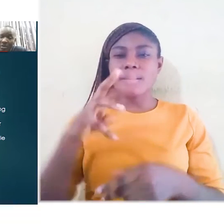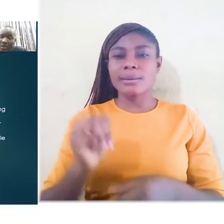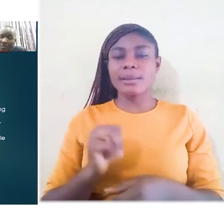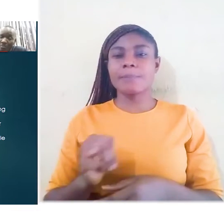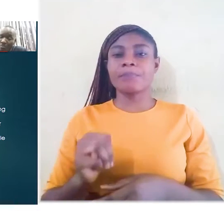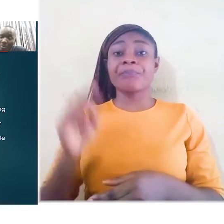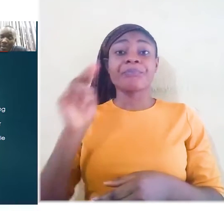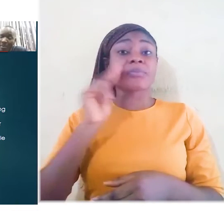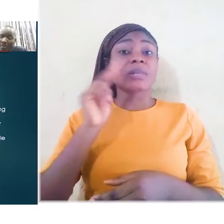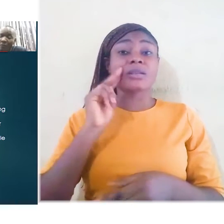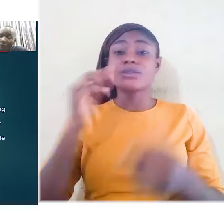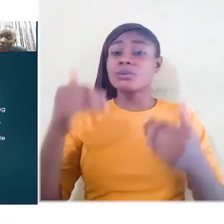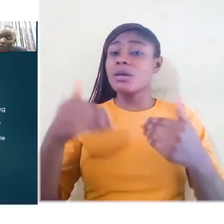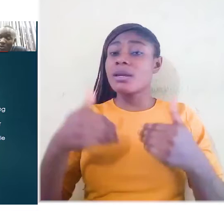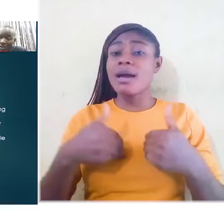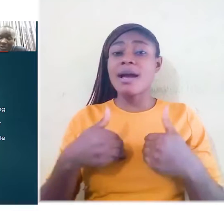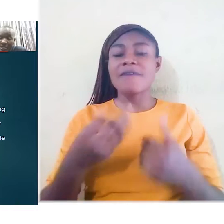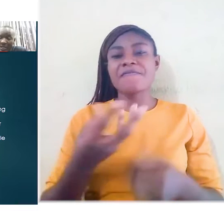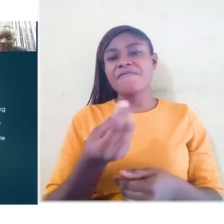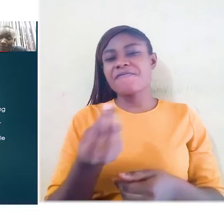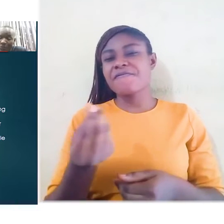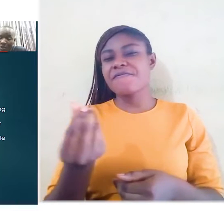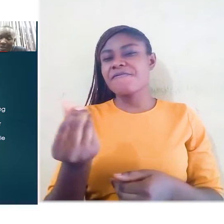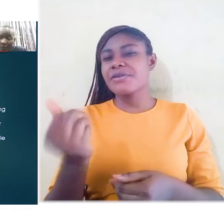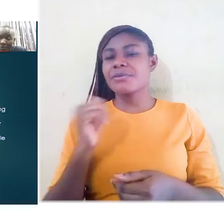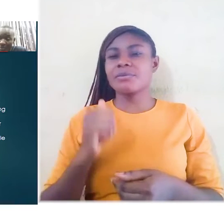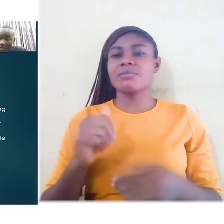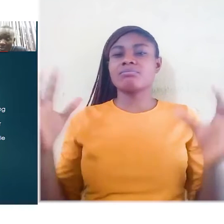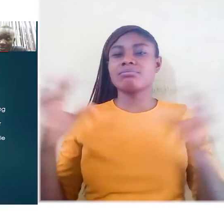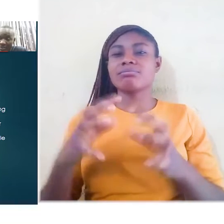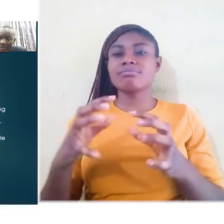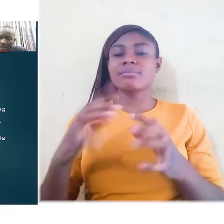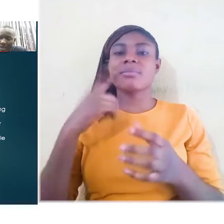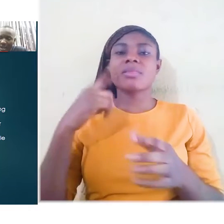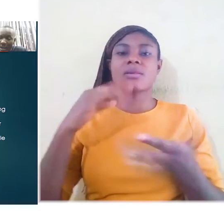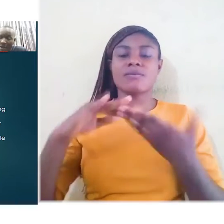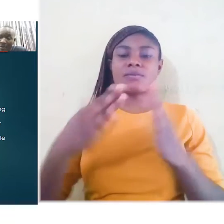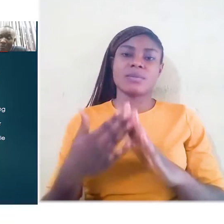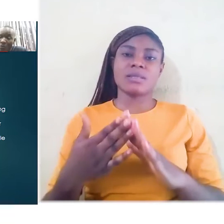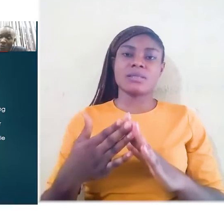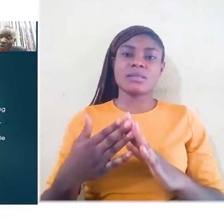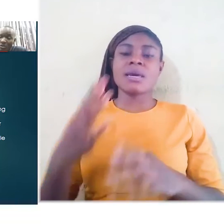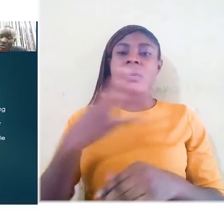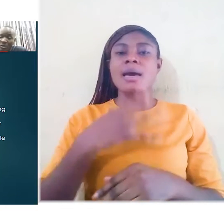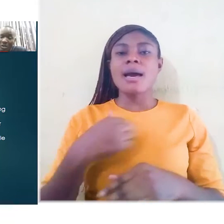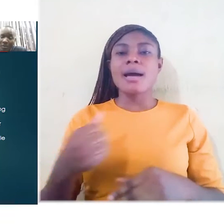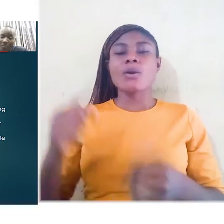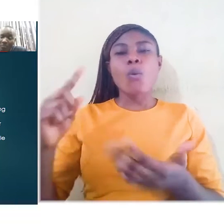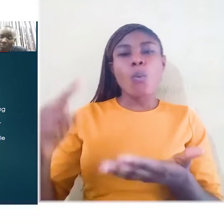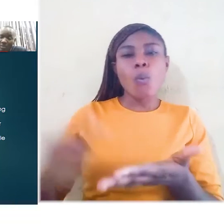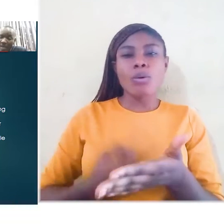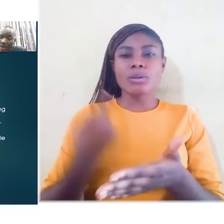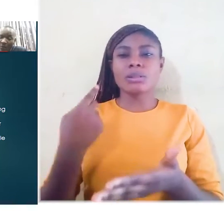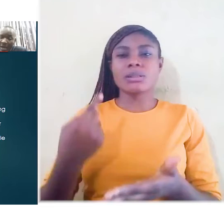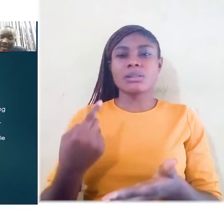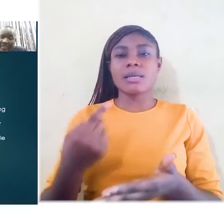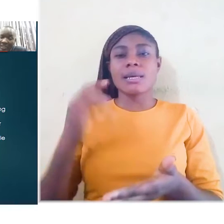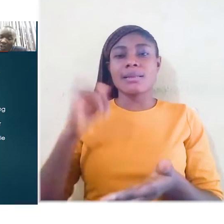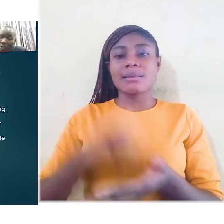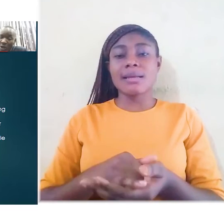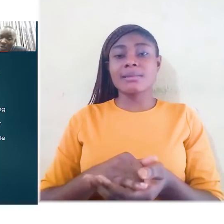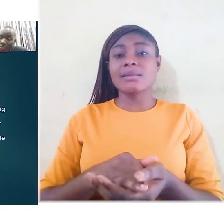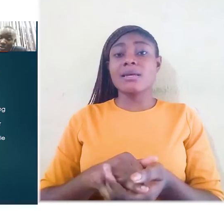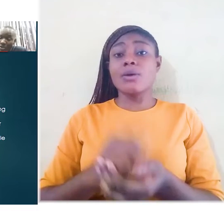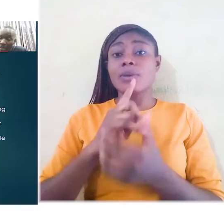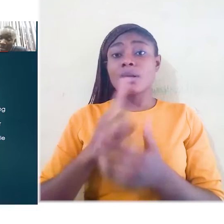has probably few concentrated deaf communities, and once that